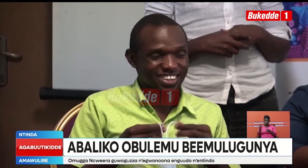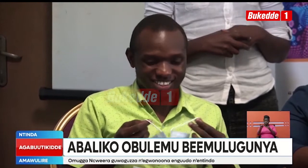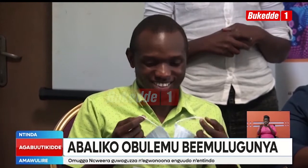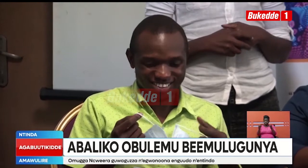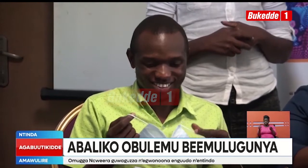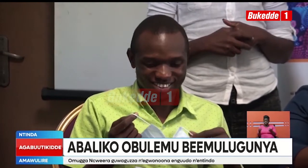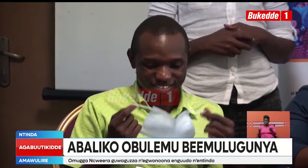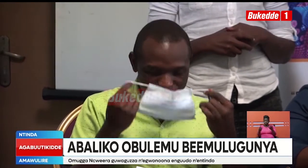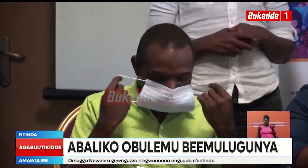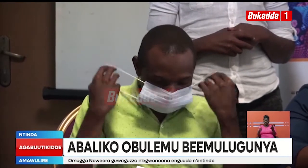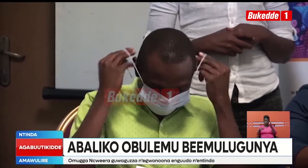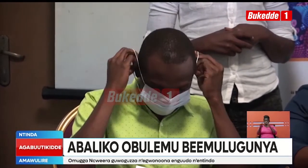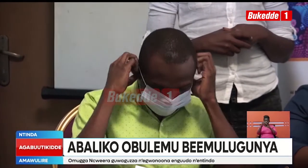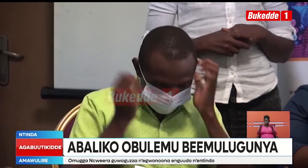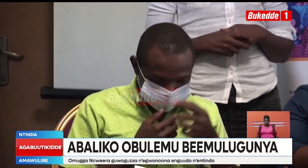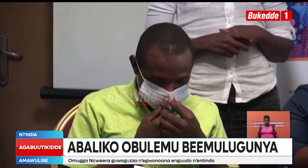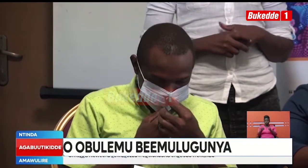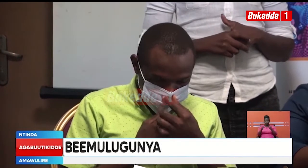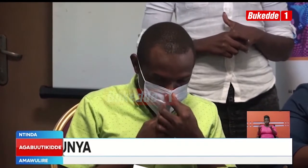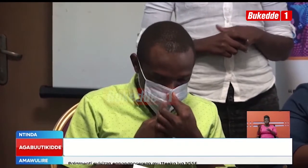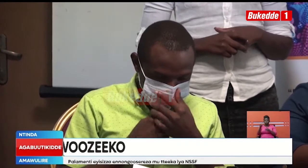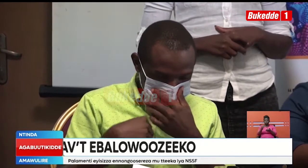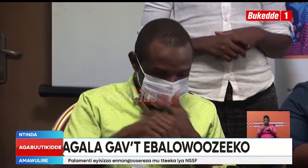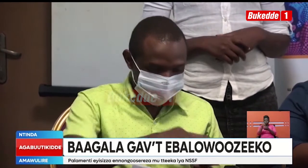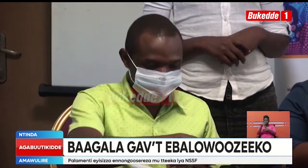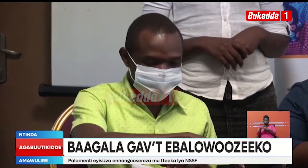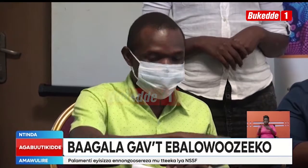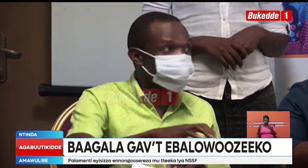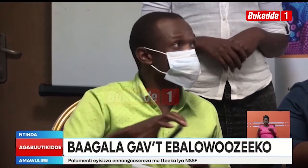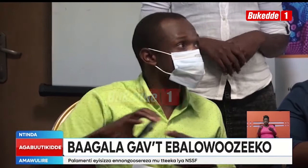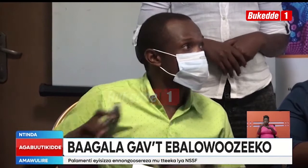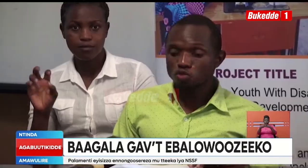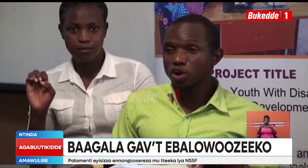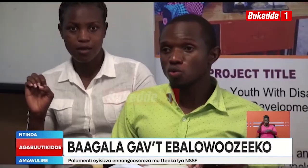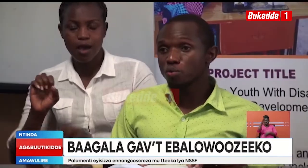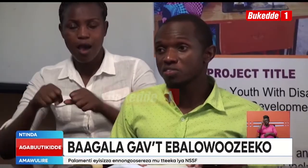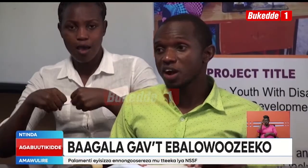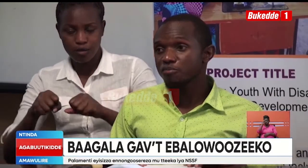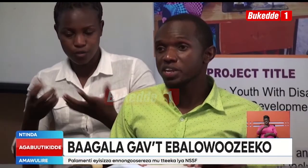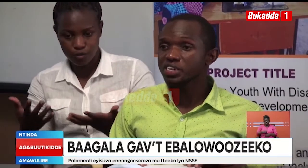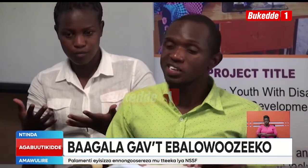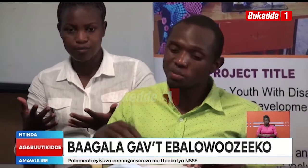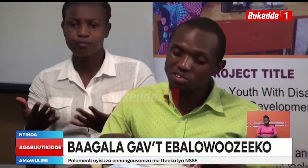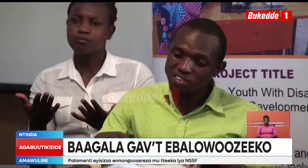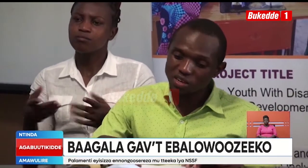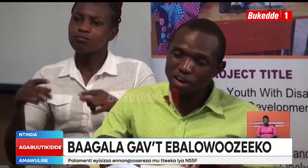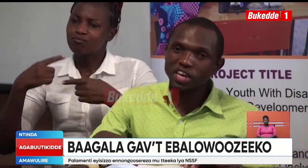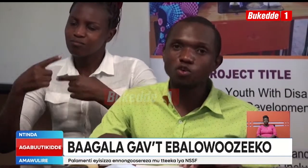attention